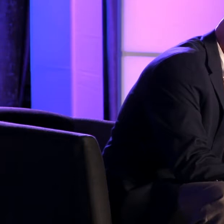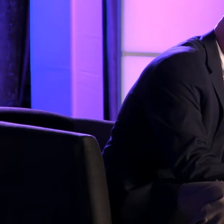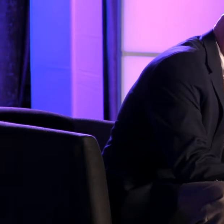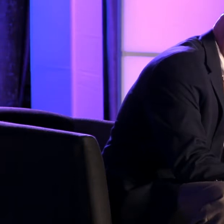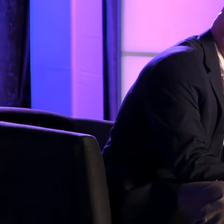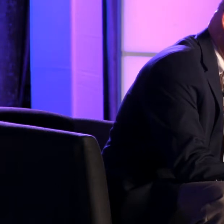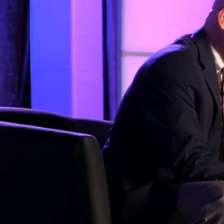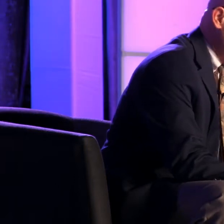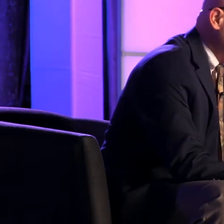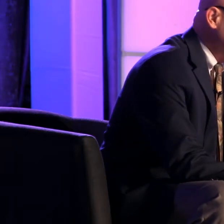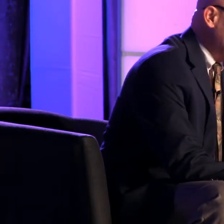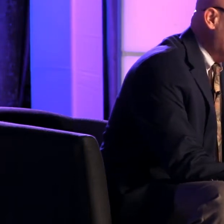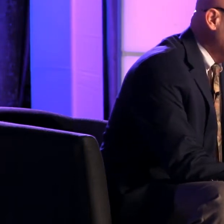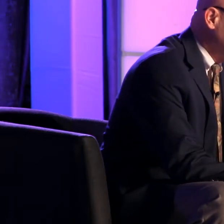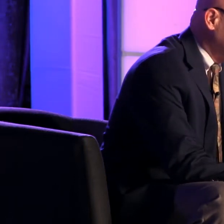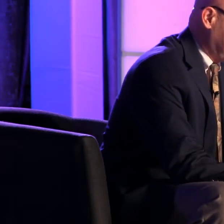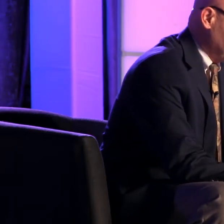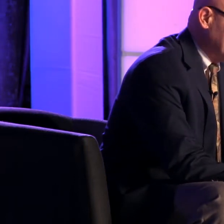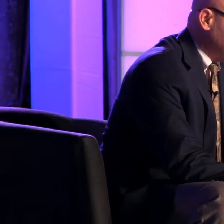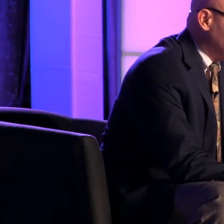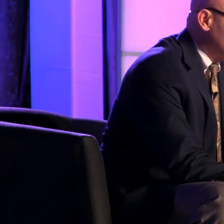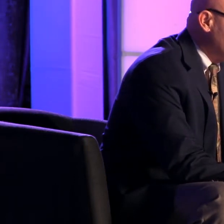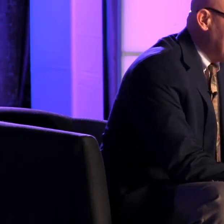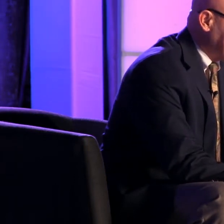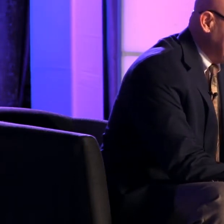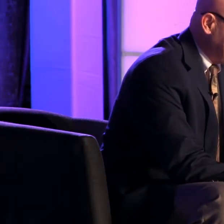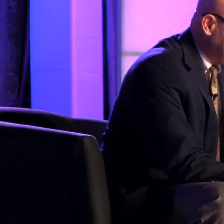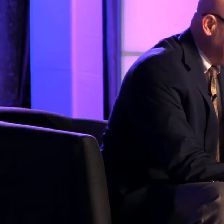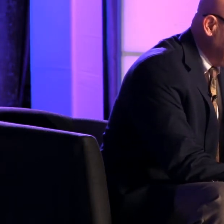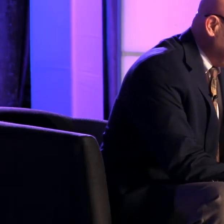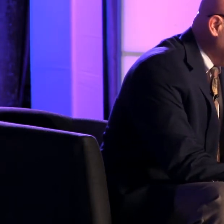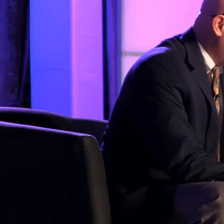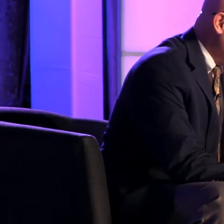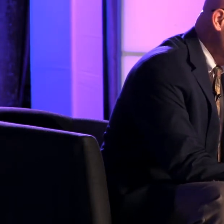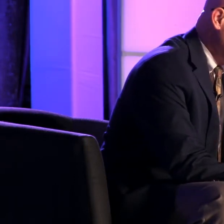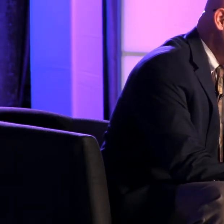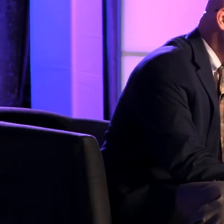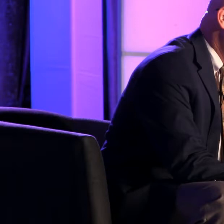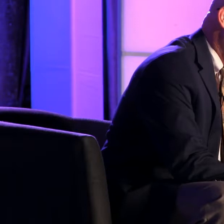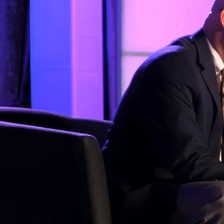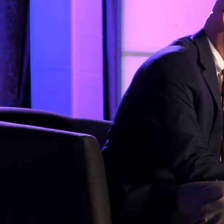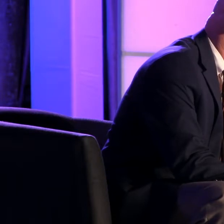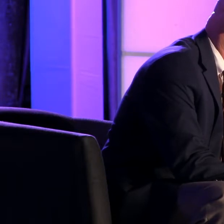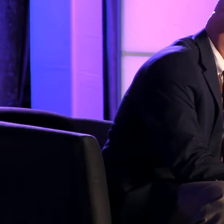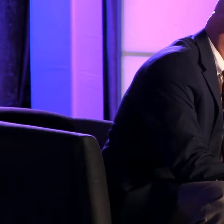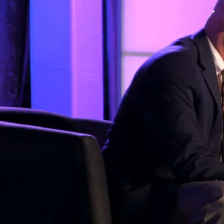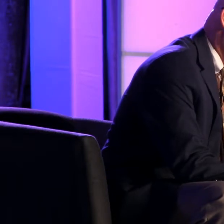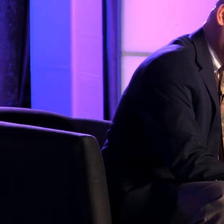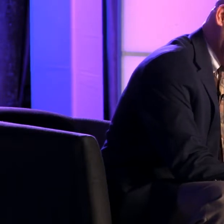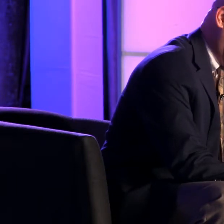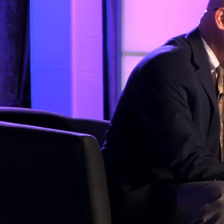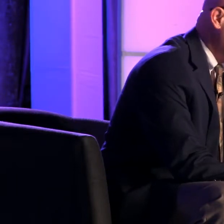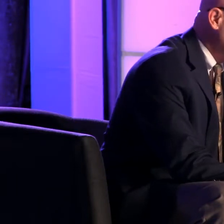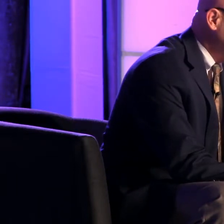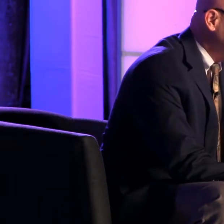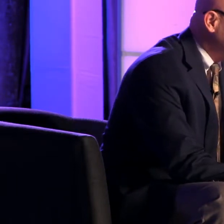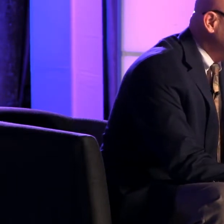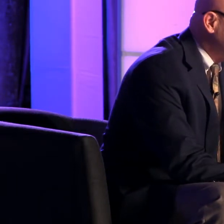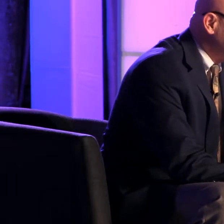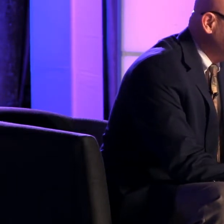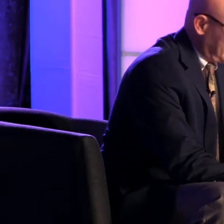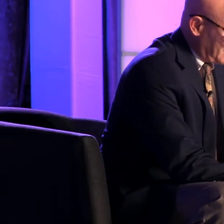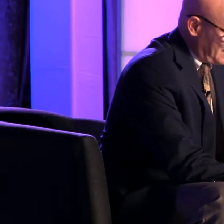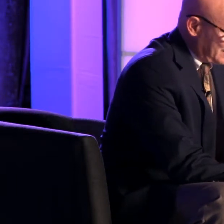sharp. We will learn how to reach new markets. From millennials to boomers, there are